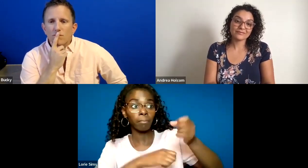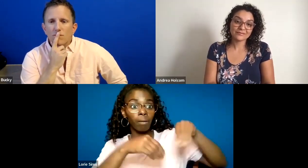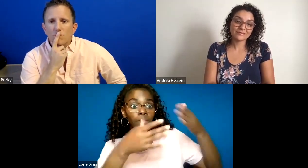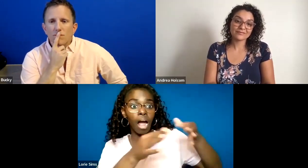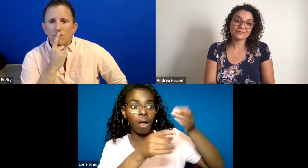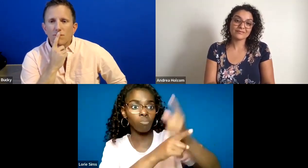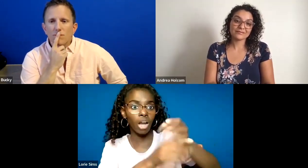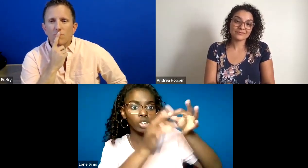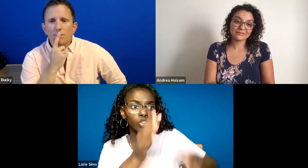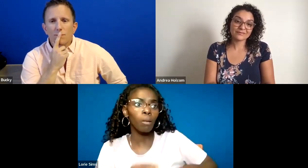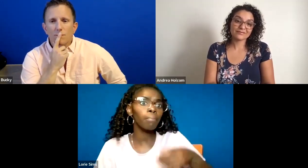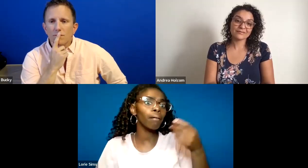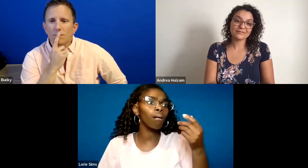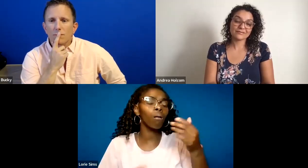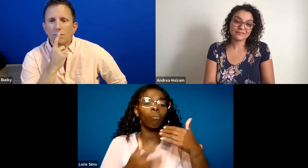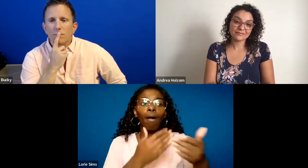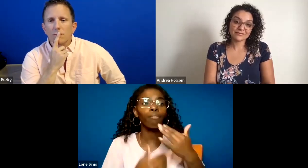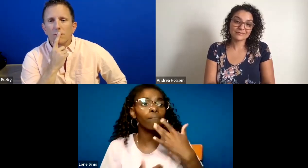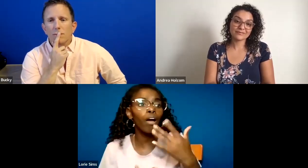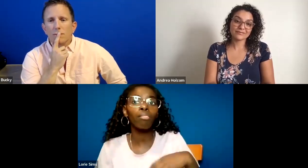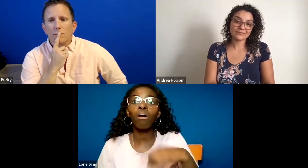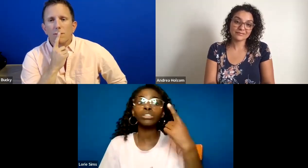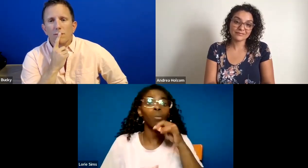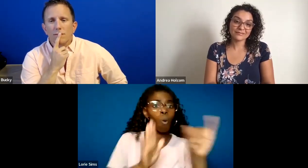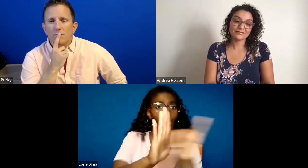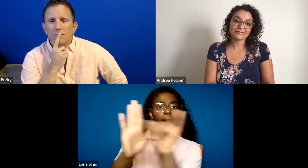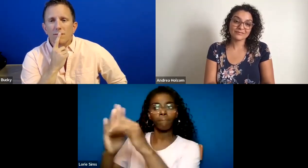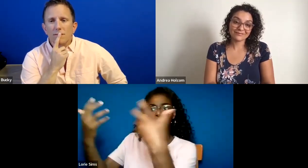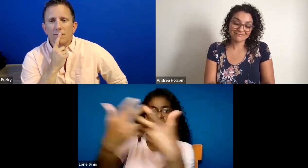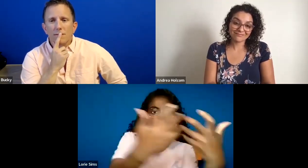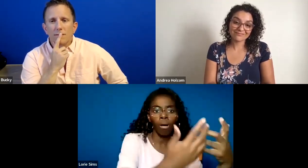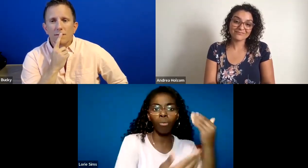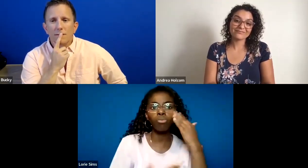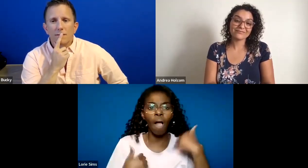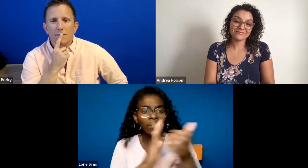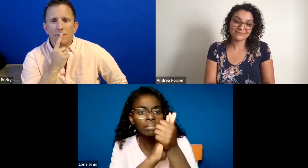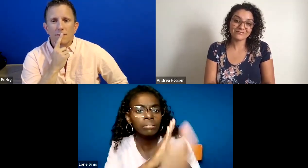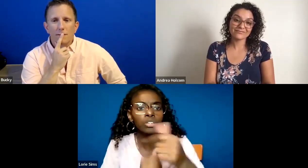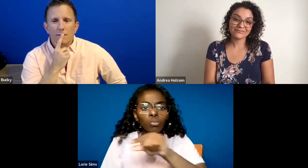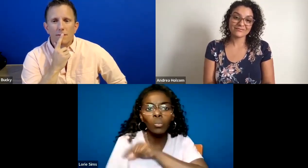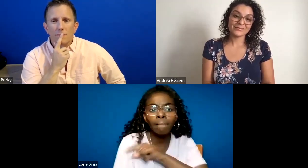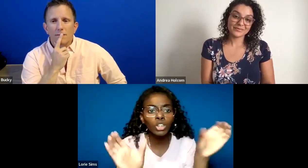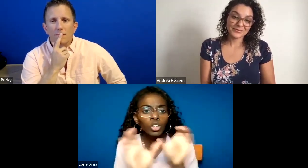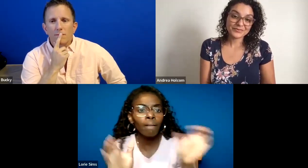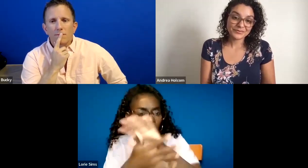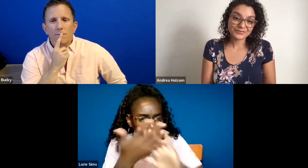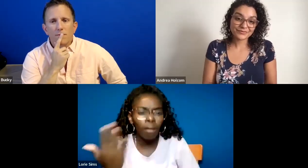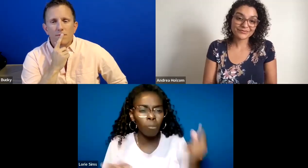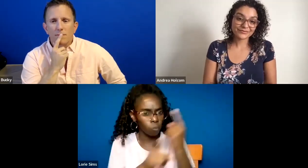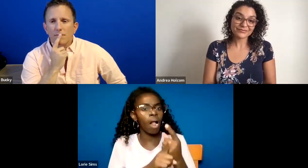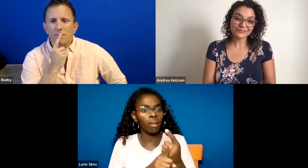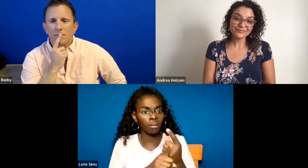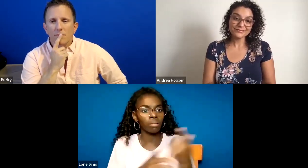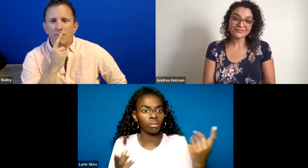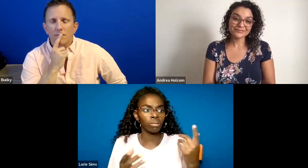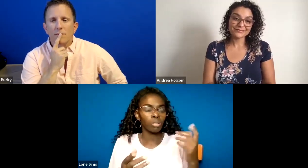that they're satisfied, that they're happy, that the interpreter or interpreters we're providing are the correct interpreters that match the identity of the